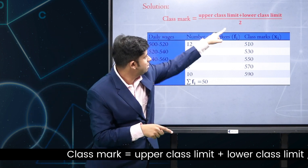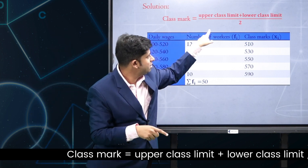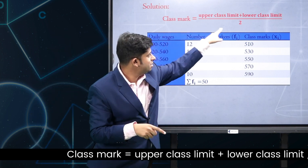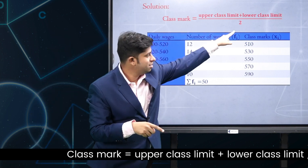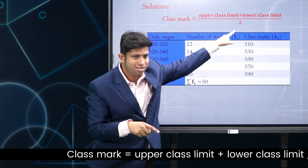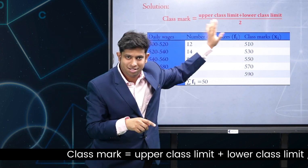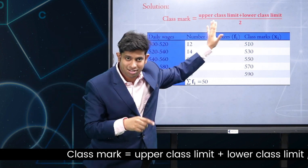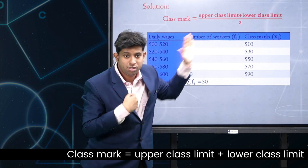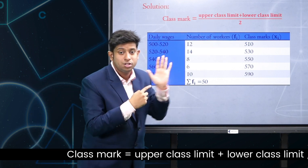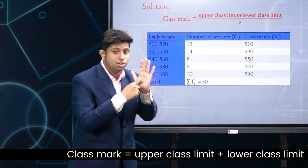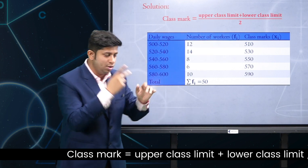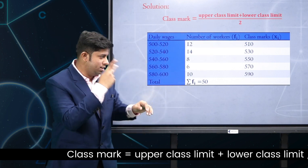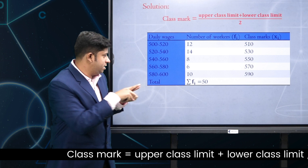limit by 2.